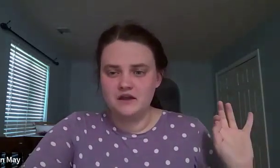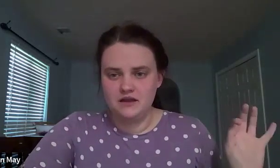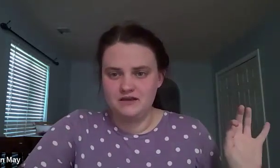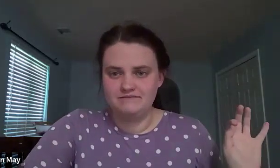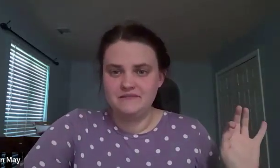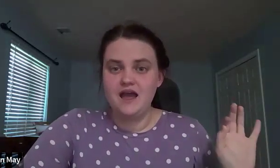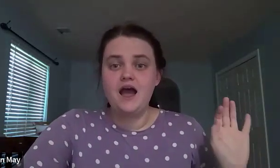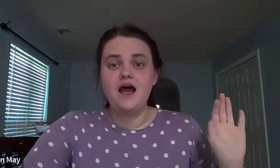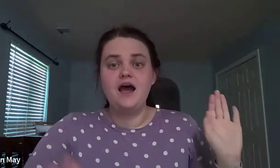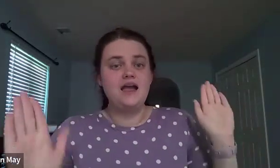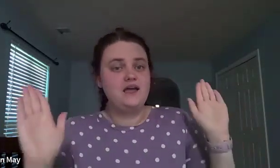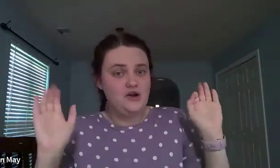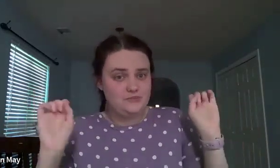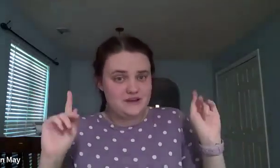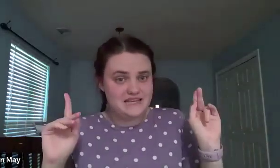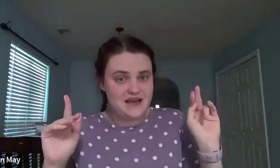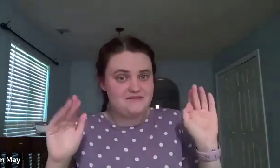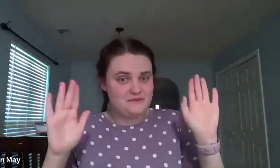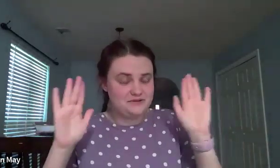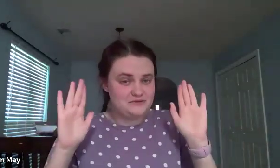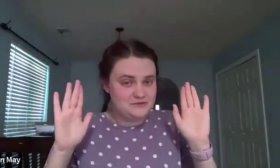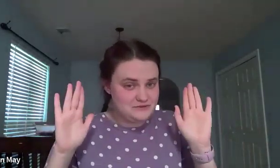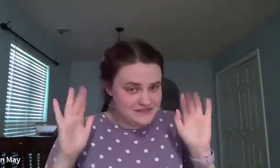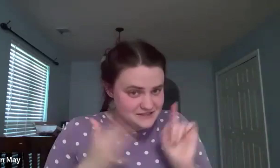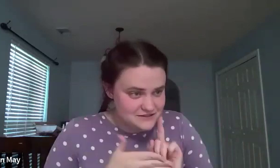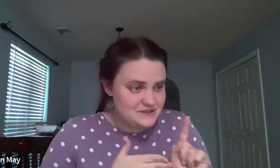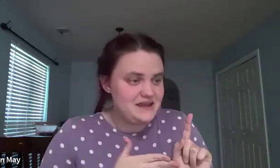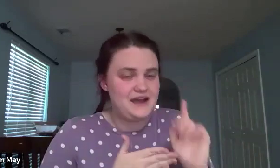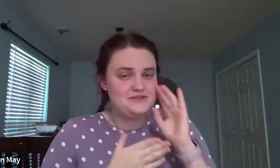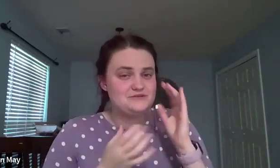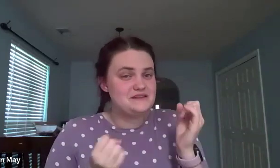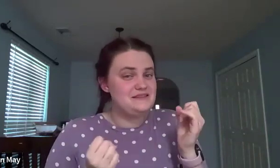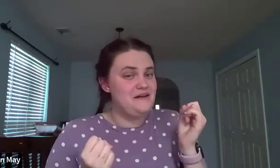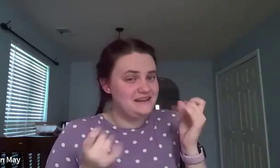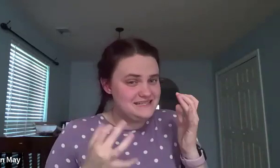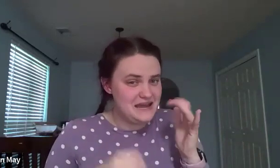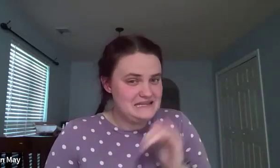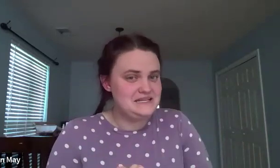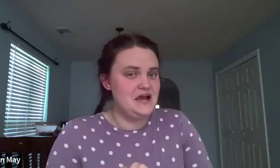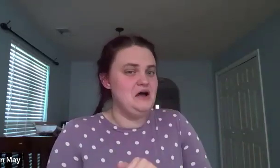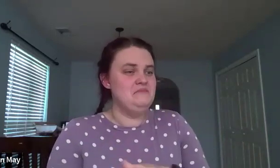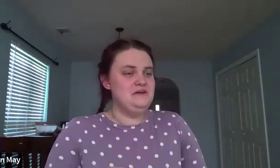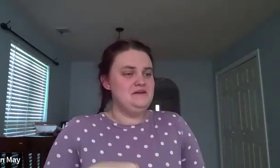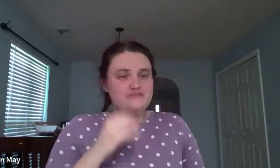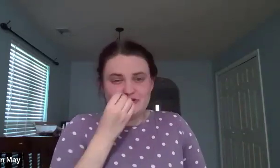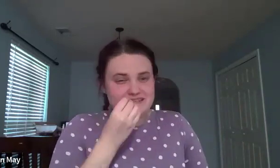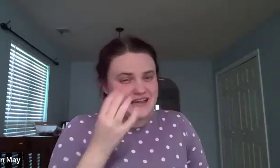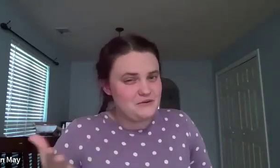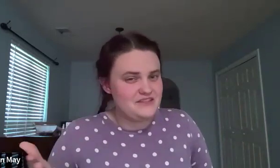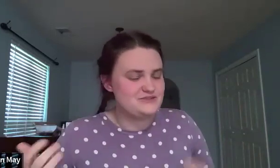Okay. I hope you guys have a wonderful rest of y'all's week. I know this was a lot tonight. Food is kind of one of those ones